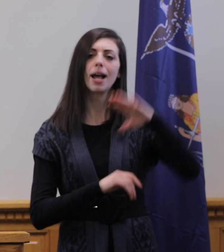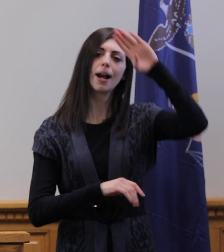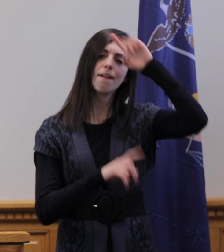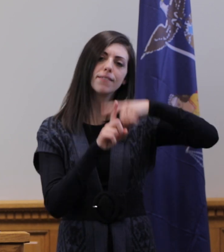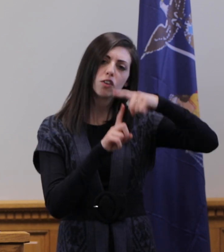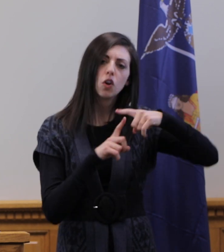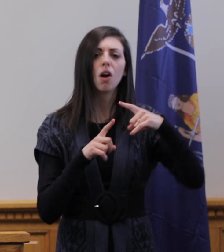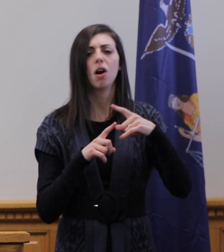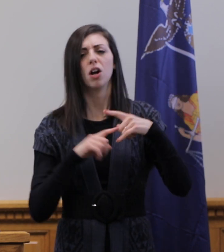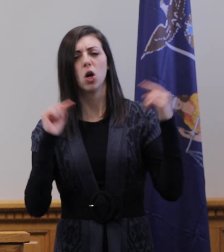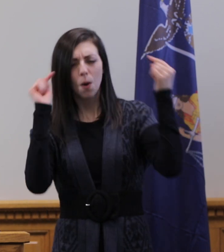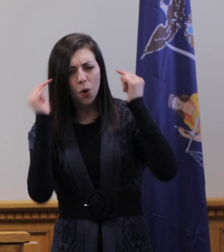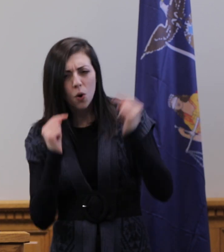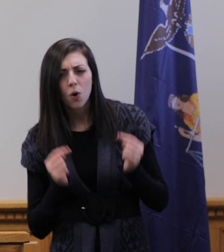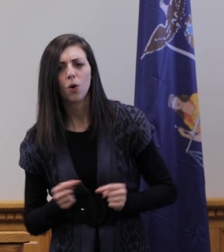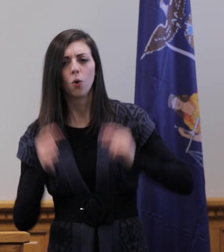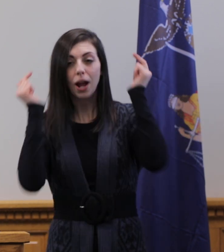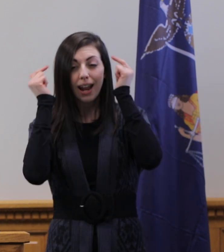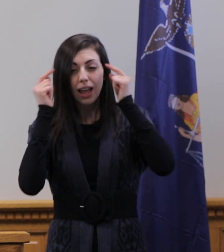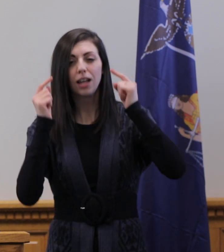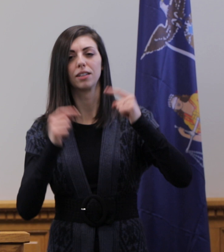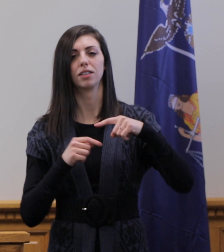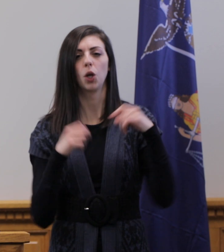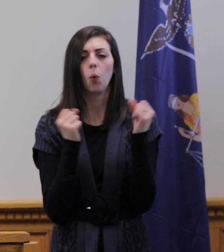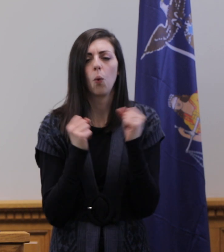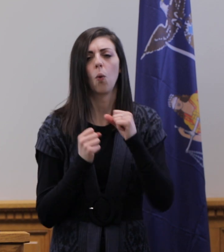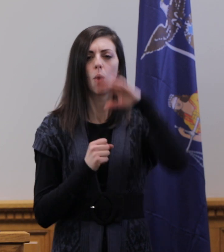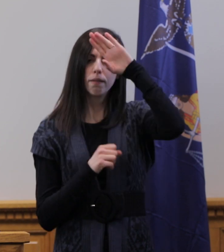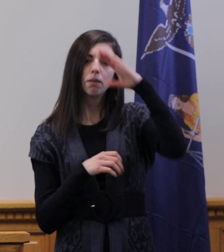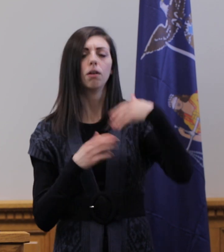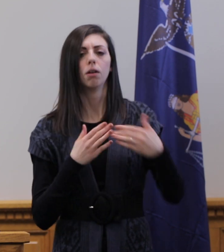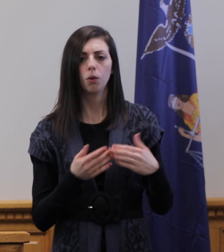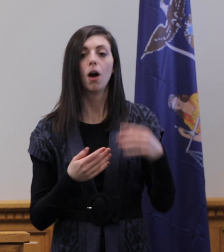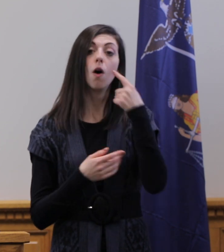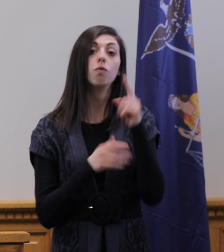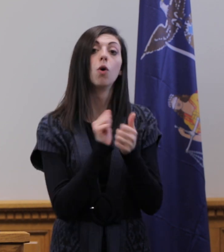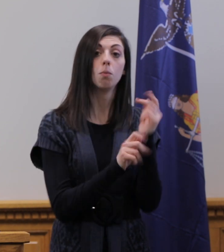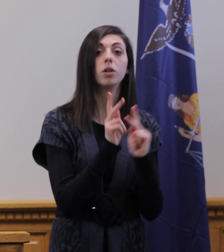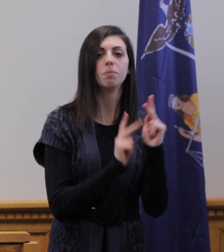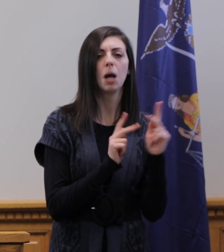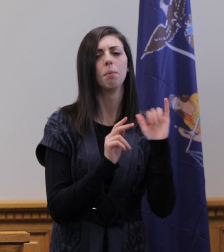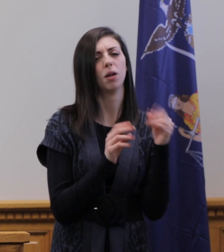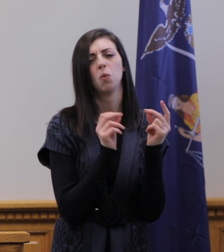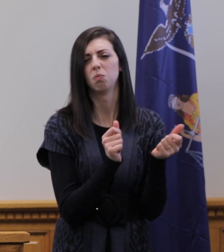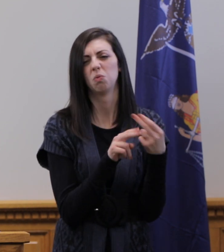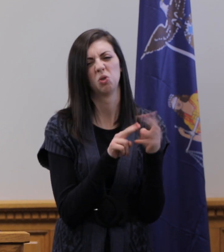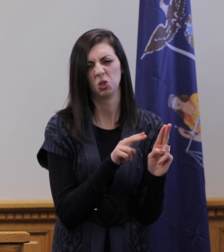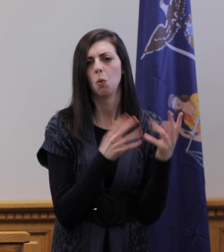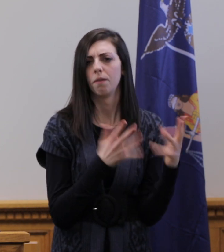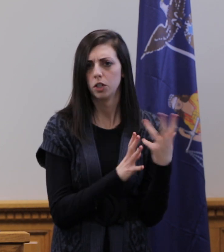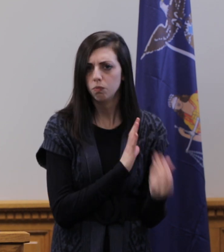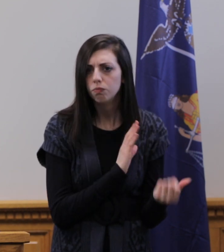chills, or muscle or joint aches. For most people, these symptoms were mild and short-lived. We ask